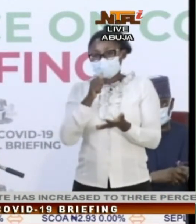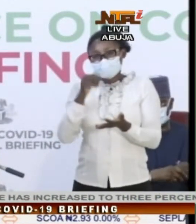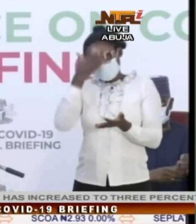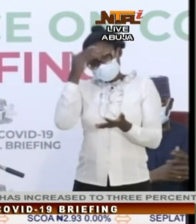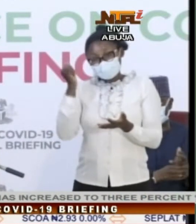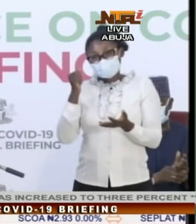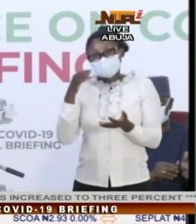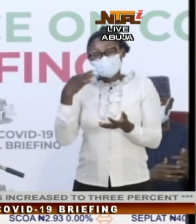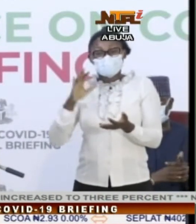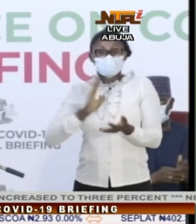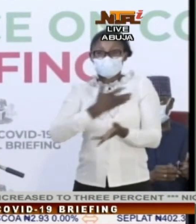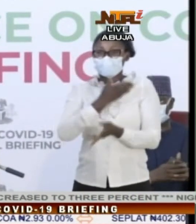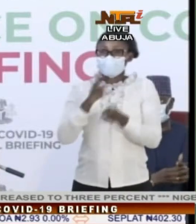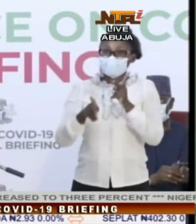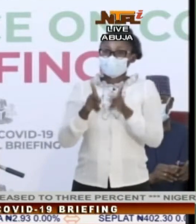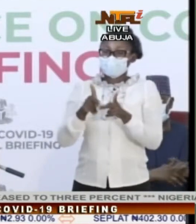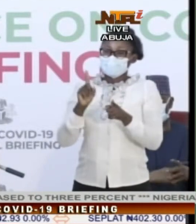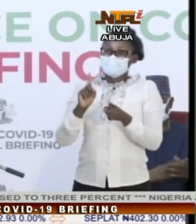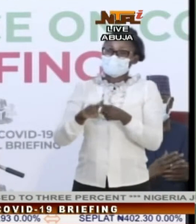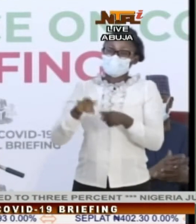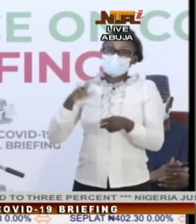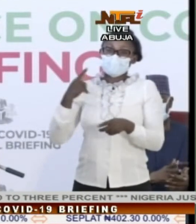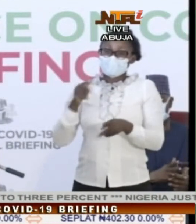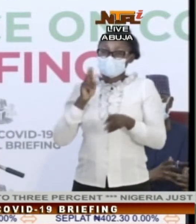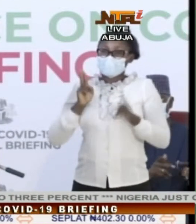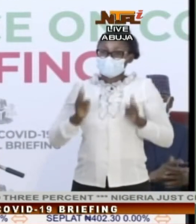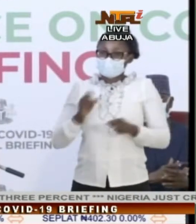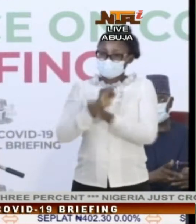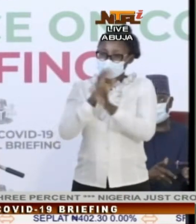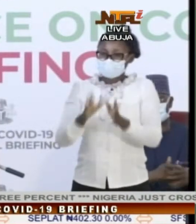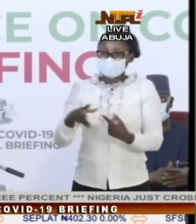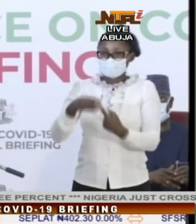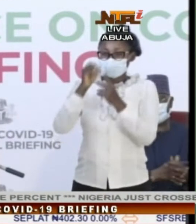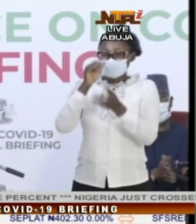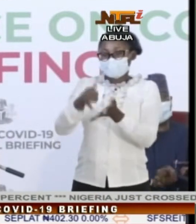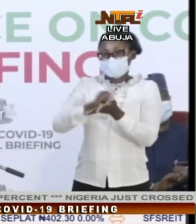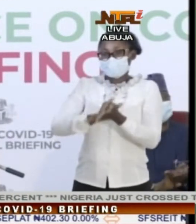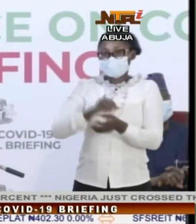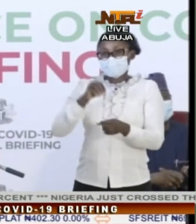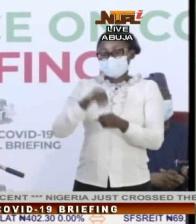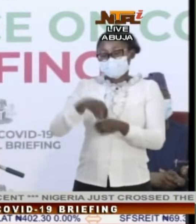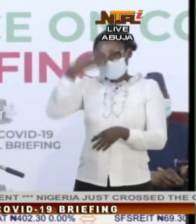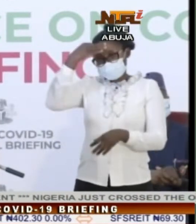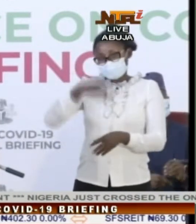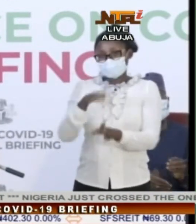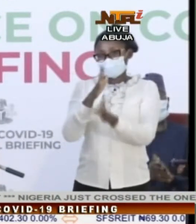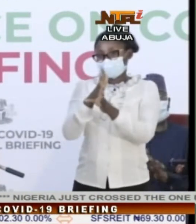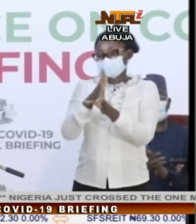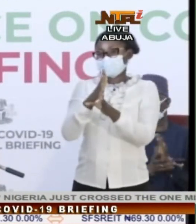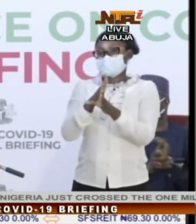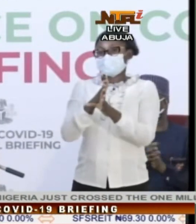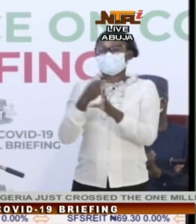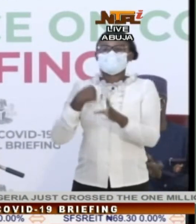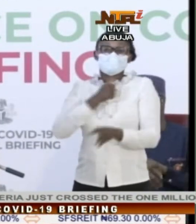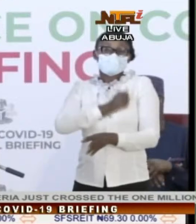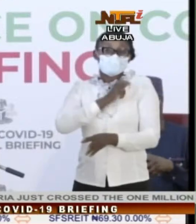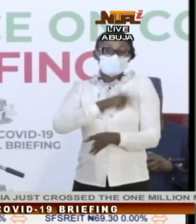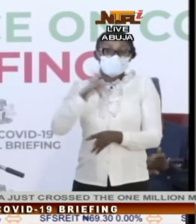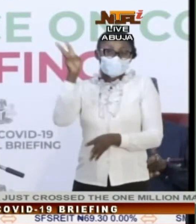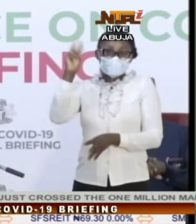our obligations to our health workers, particularly those in the front line. We appreciate